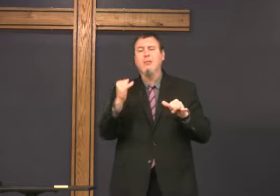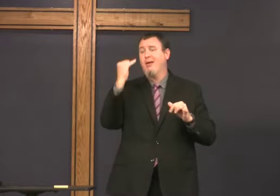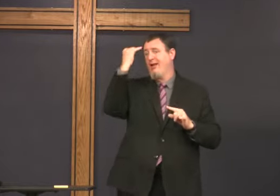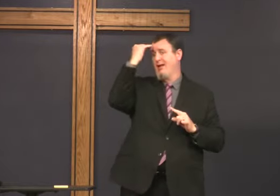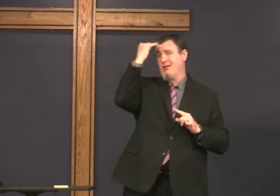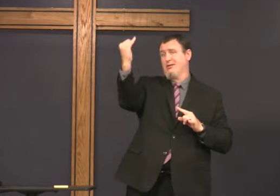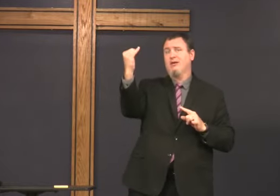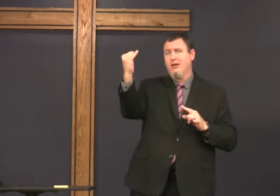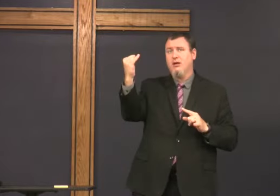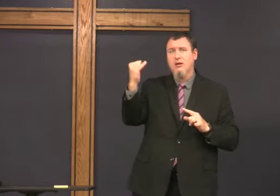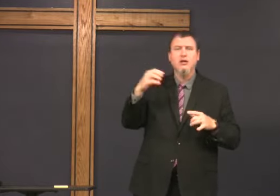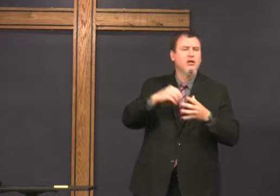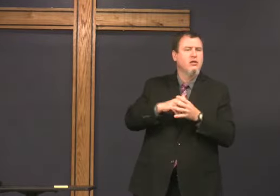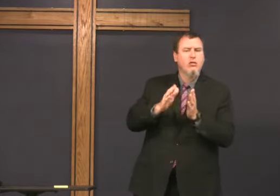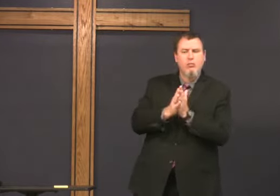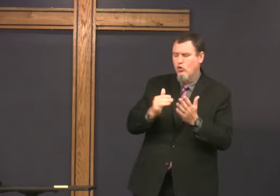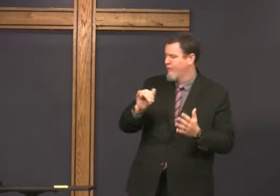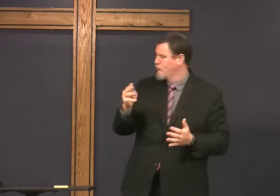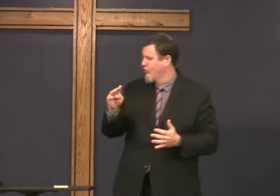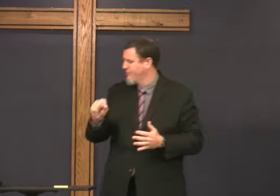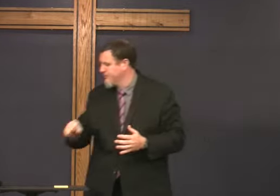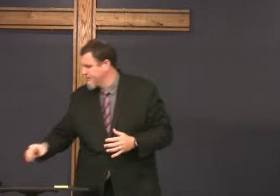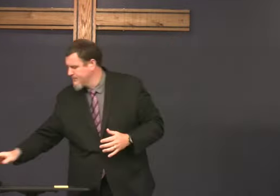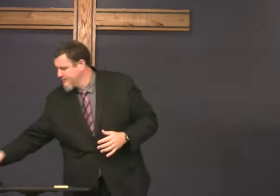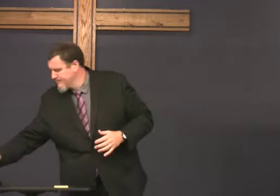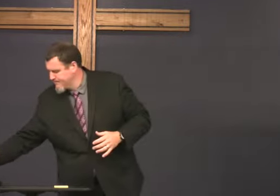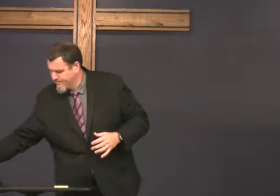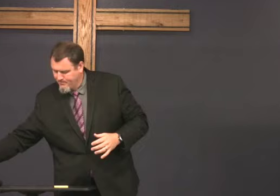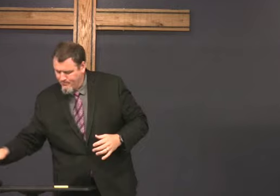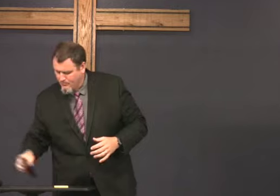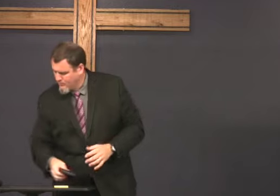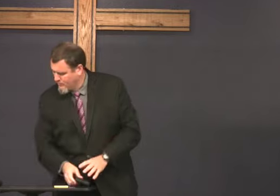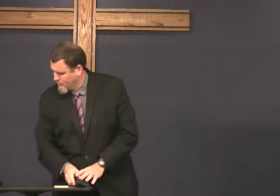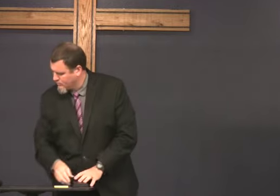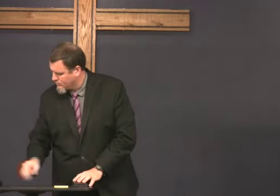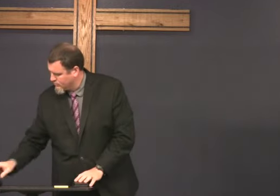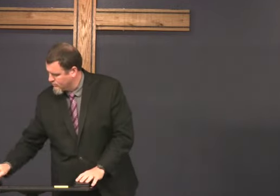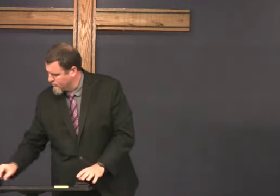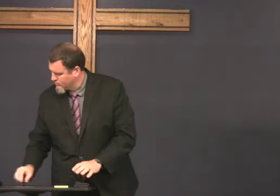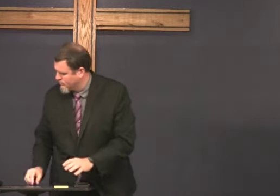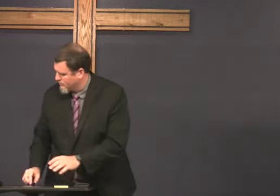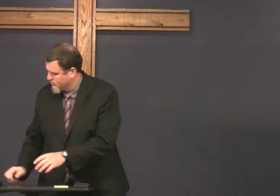And the Bible teaches the same idea. And we're going to see that in James.